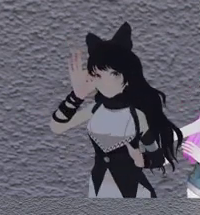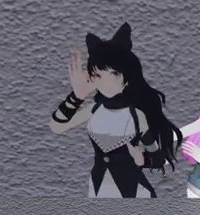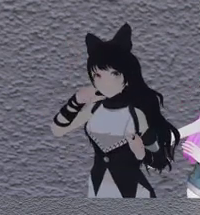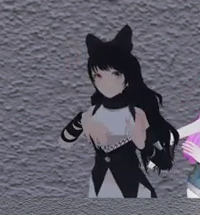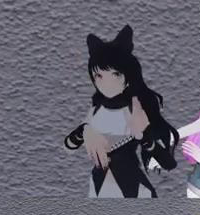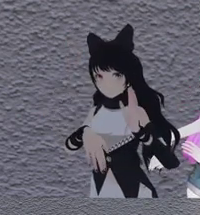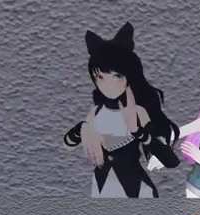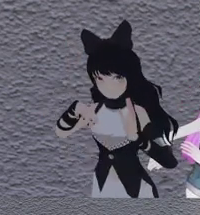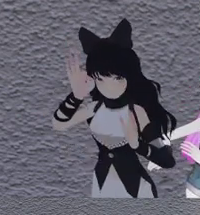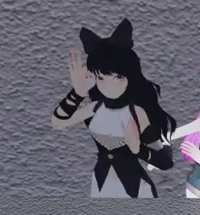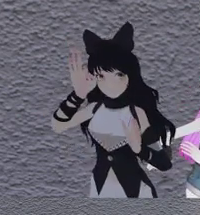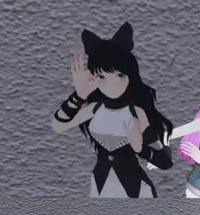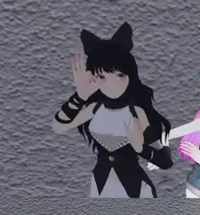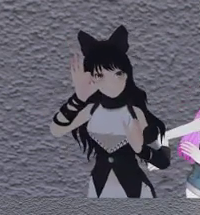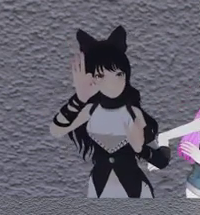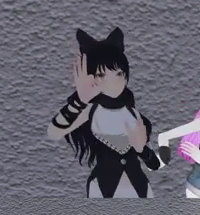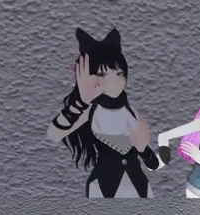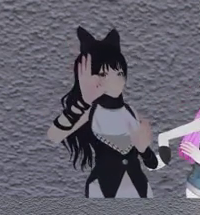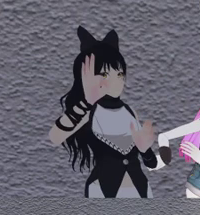Find.